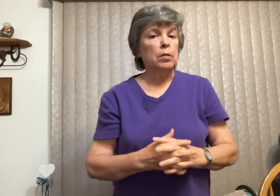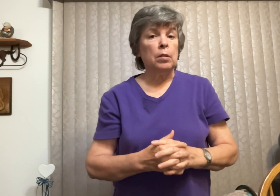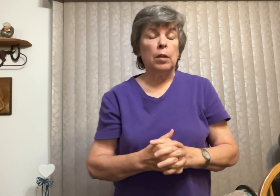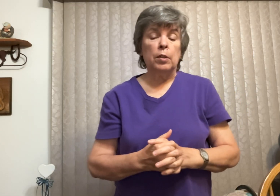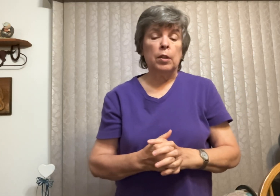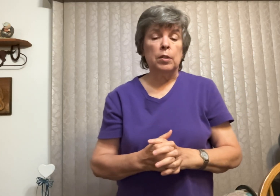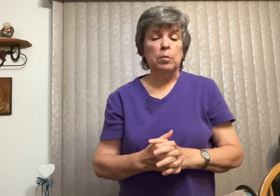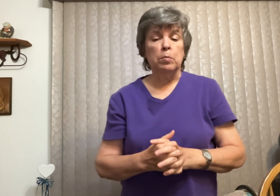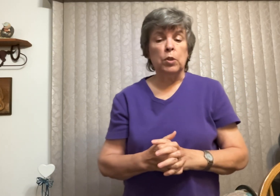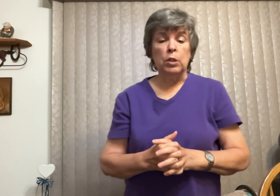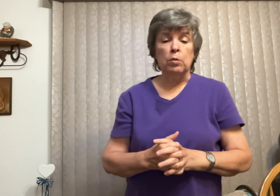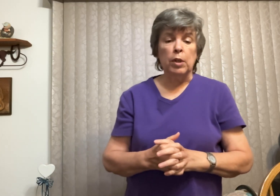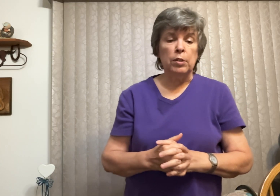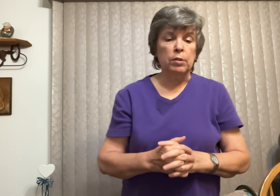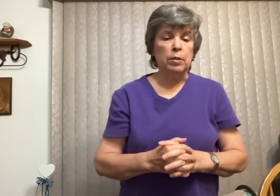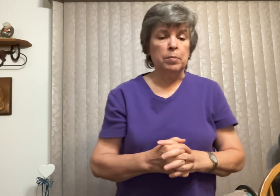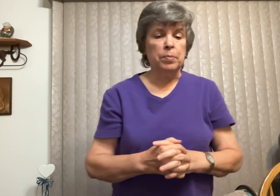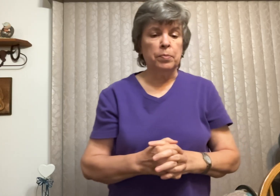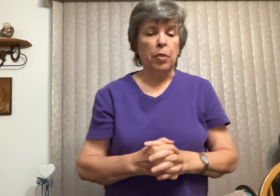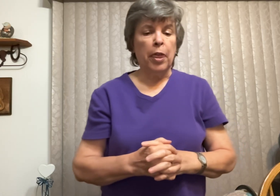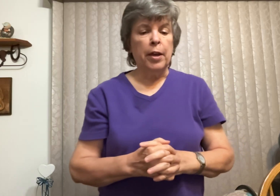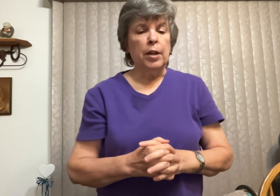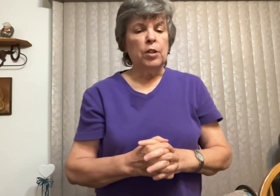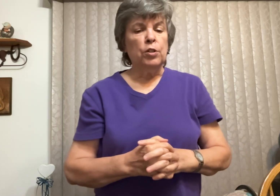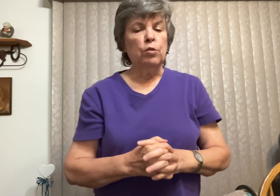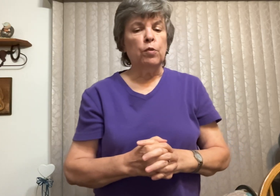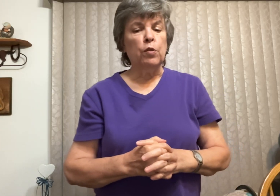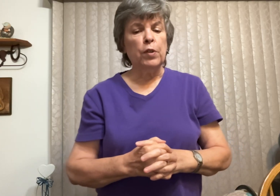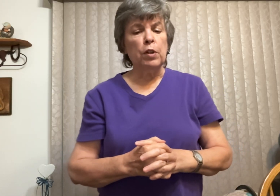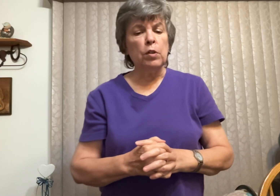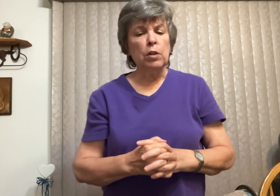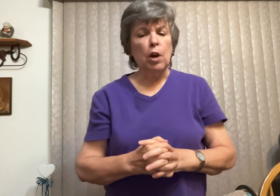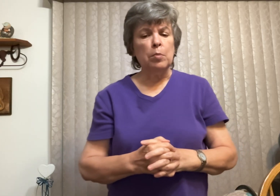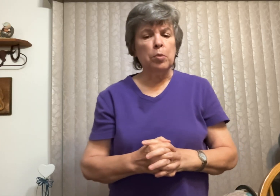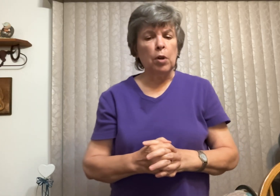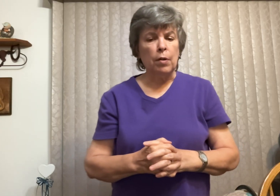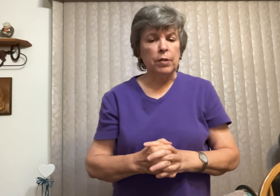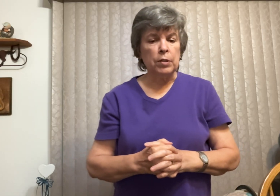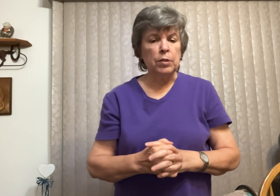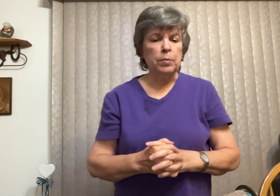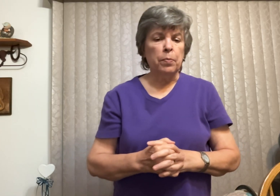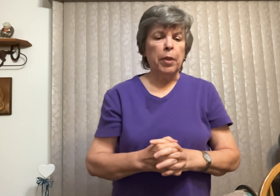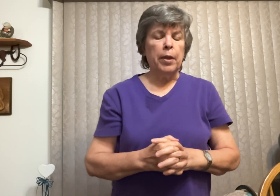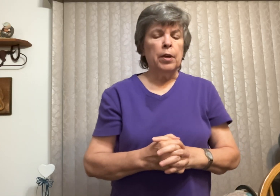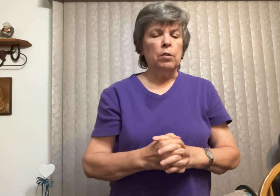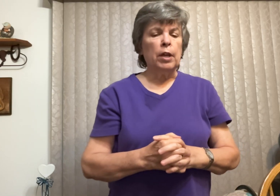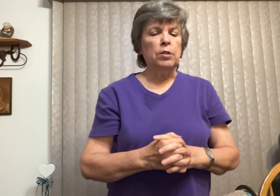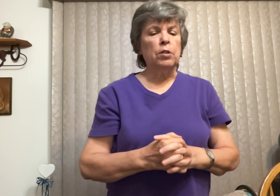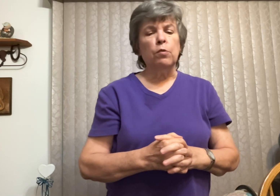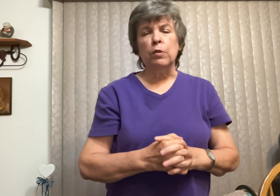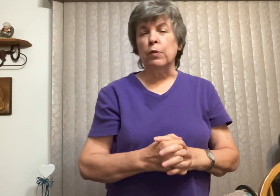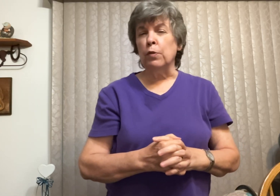I think that's a pretty good way to do it. To fulfill the law and prophets. Okay, so for